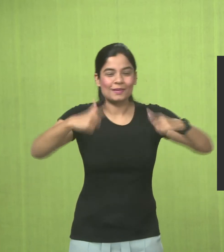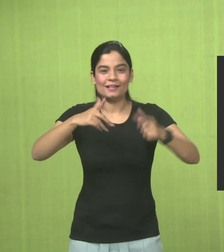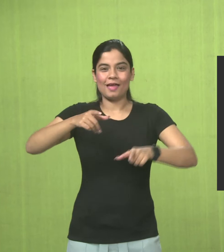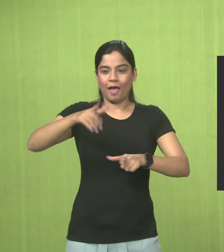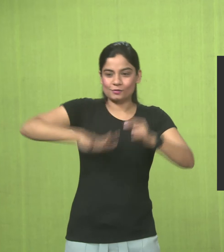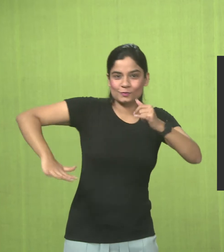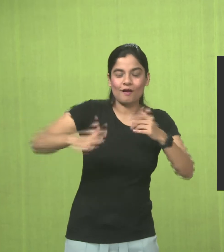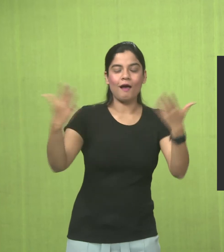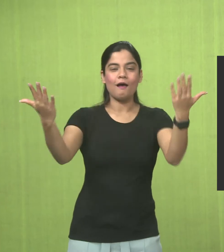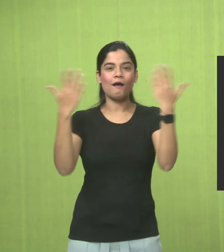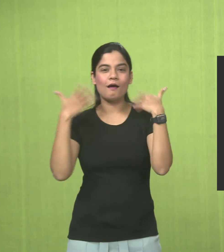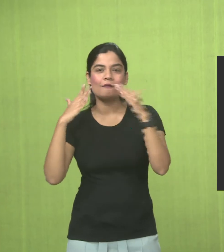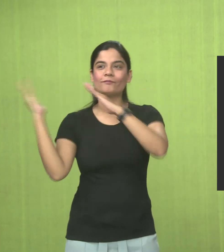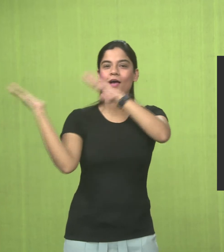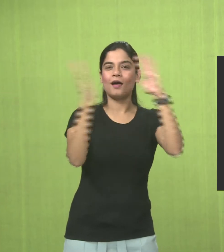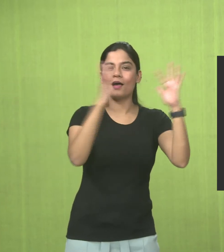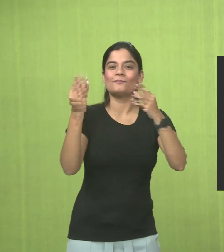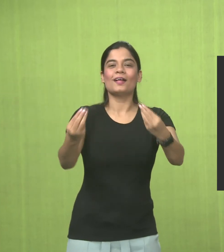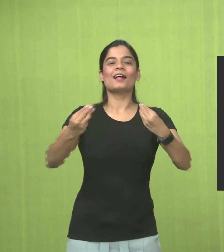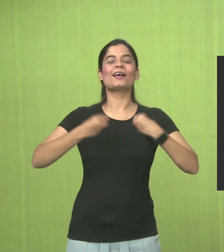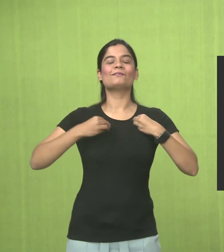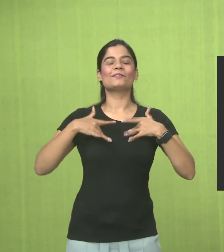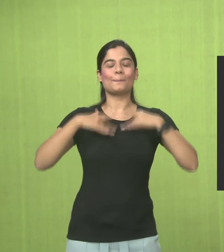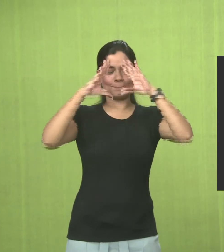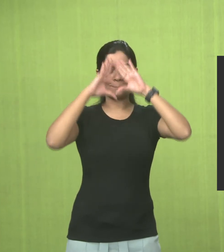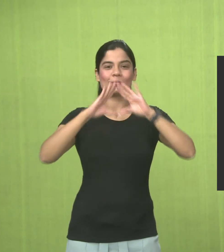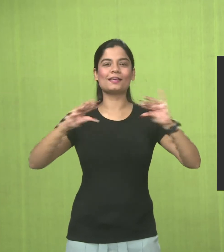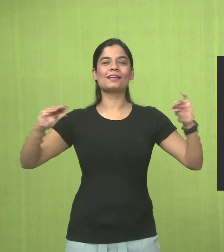health, relationships with home, family, environment, etc.